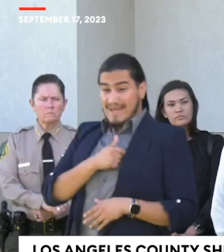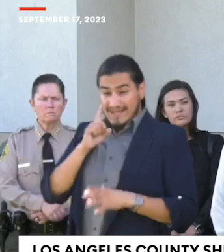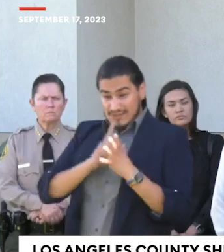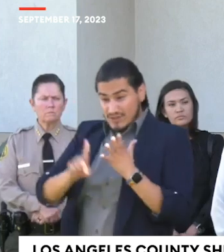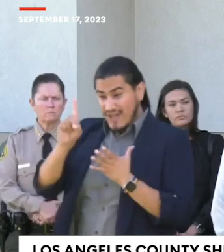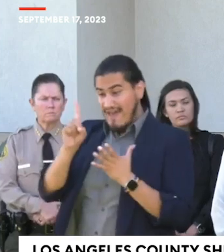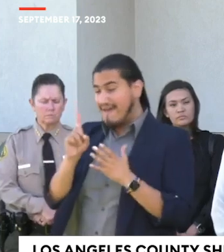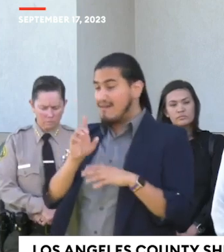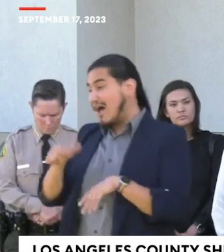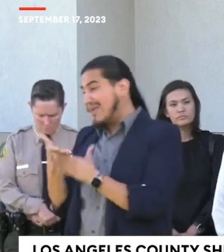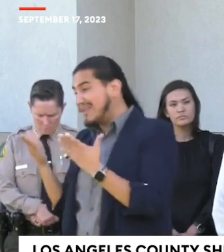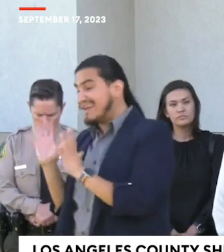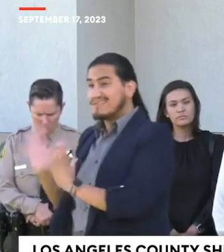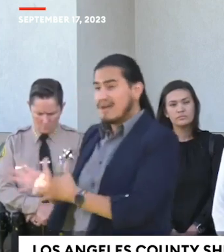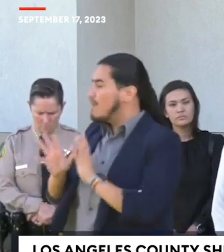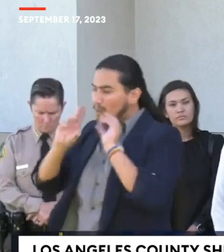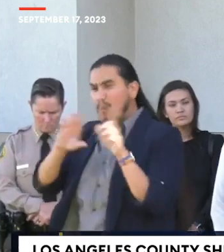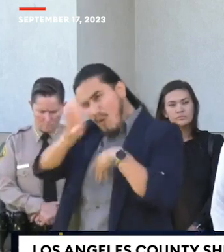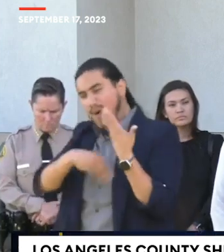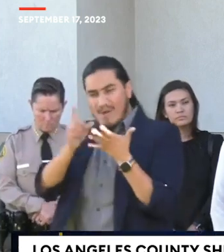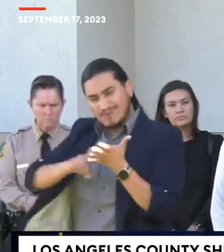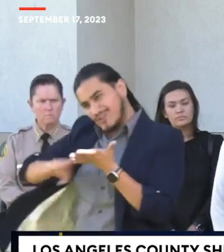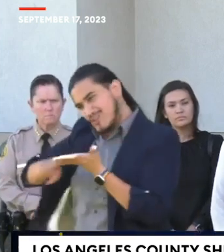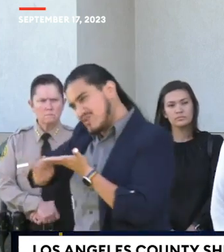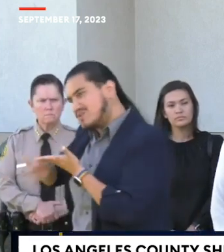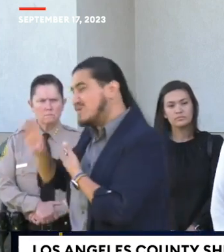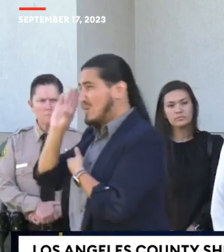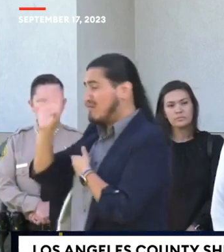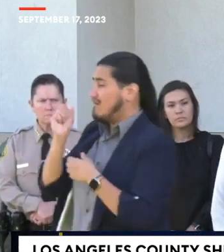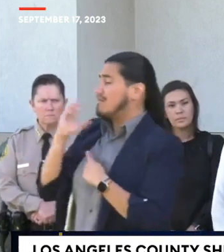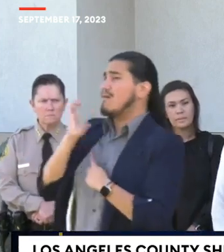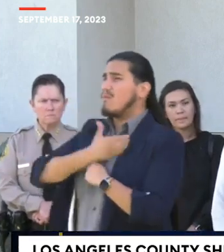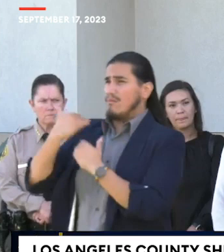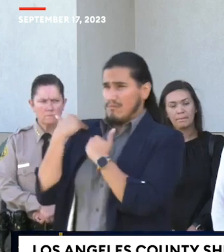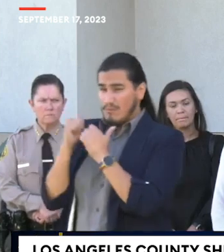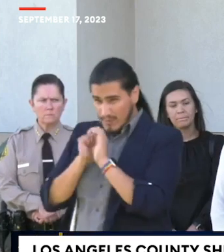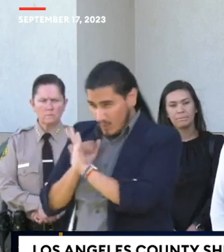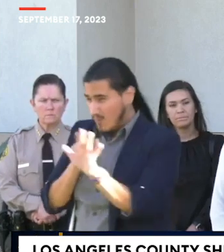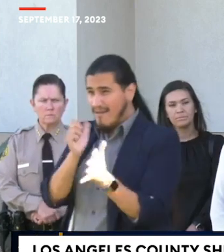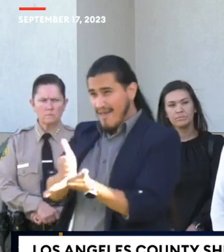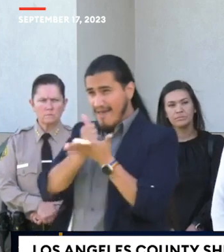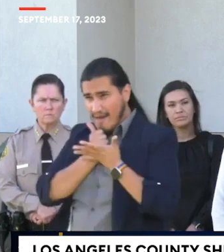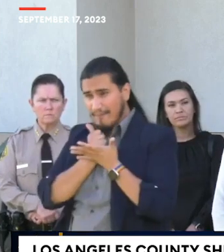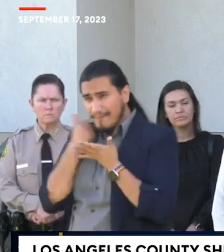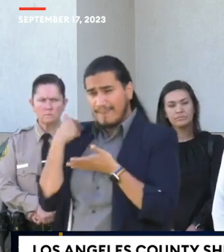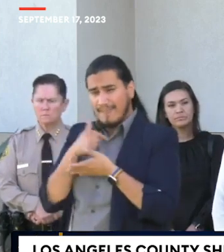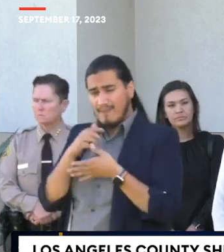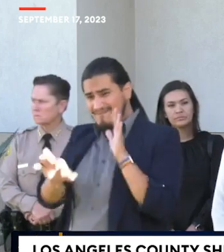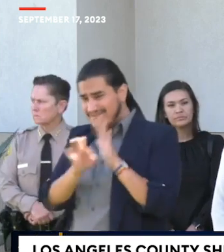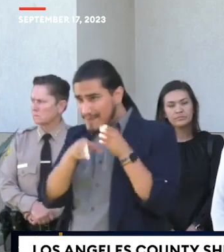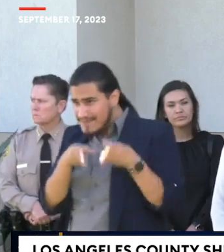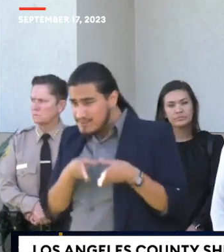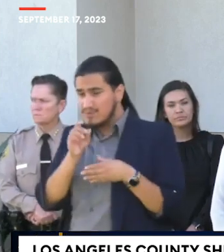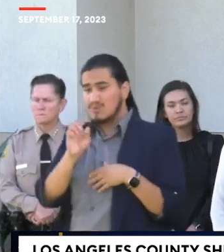unturned. At the end of the day, it is our obligation with your help that we take this individual